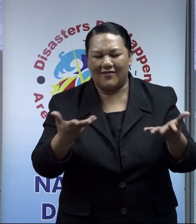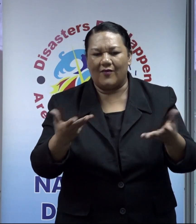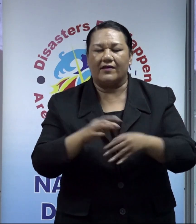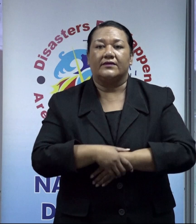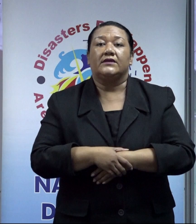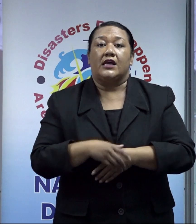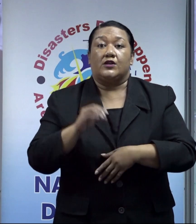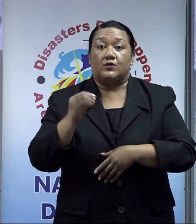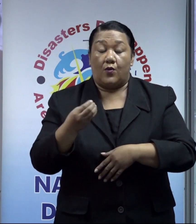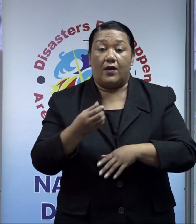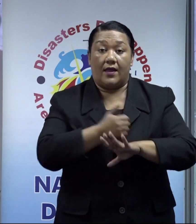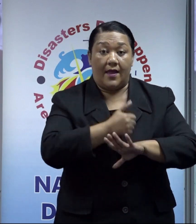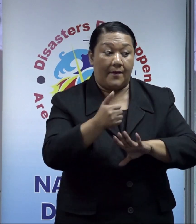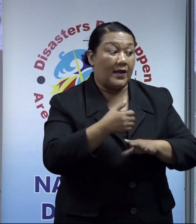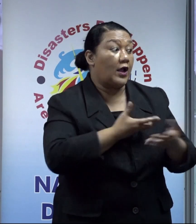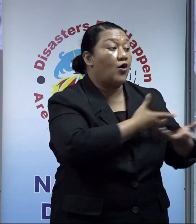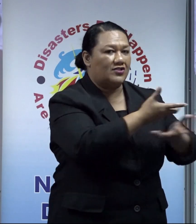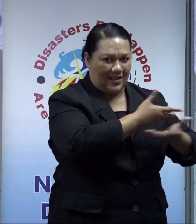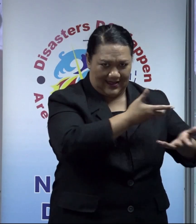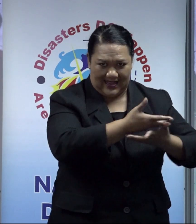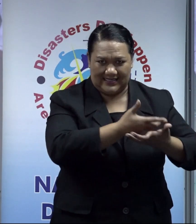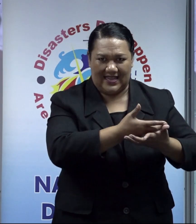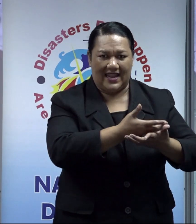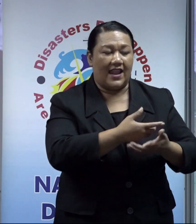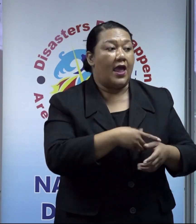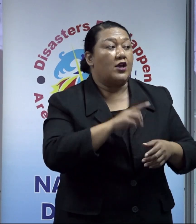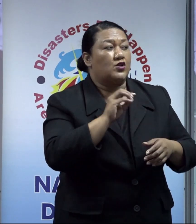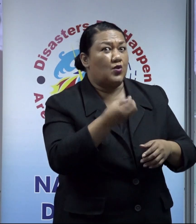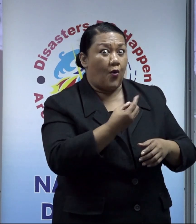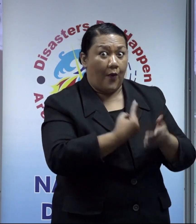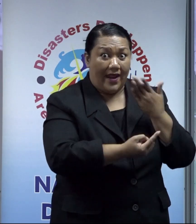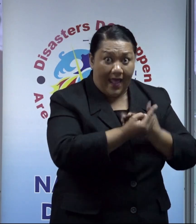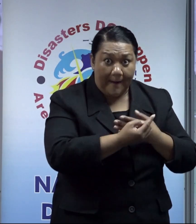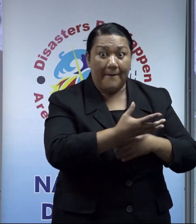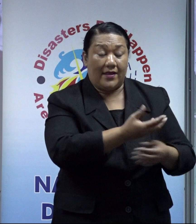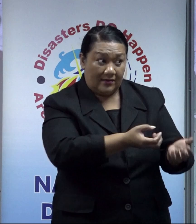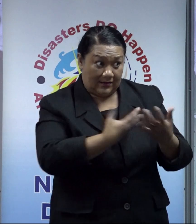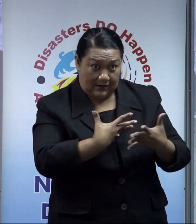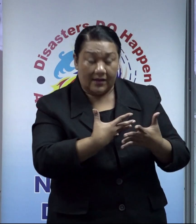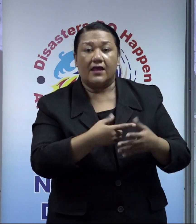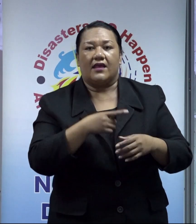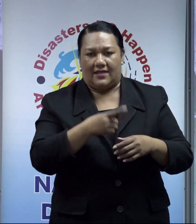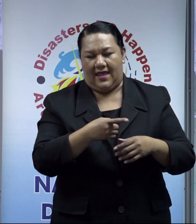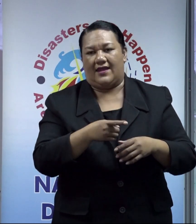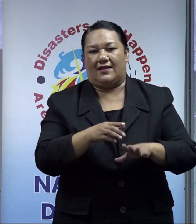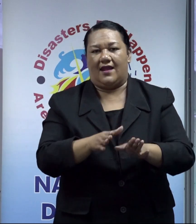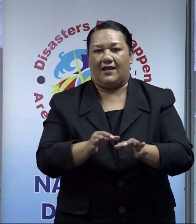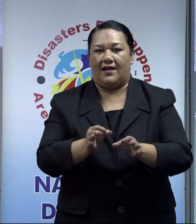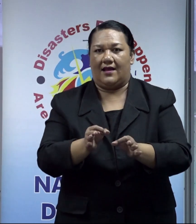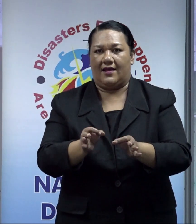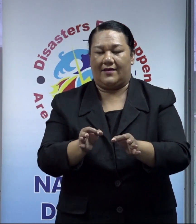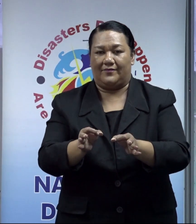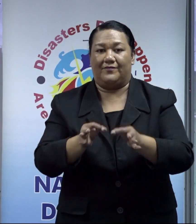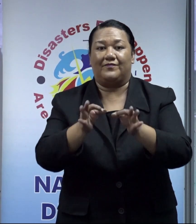like I said, these are upon consultations and the triggers that were incurred that made that call happen. Christian